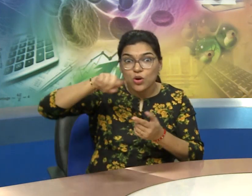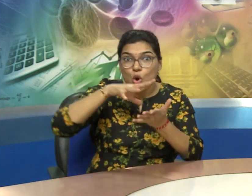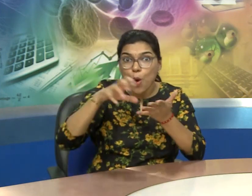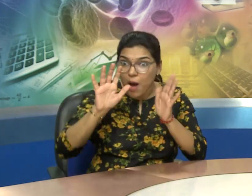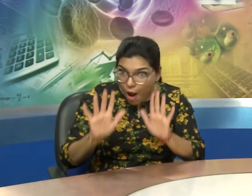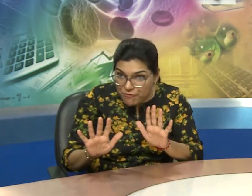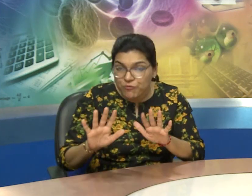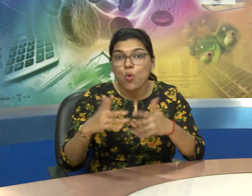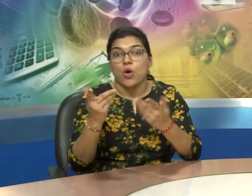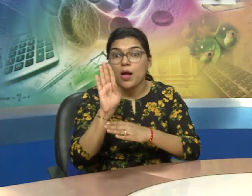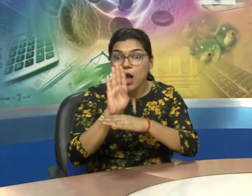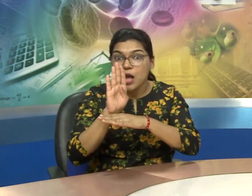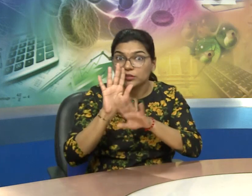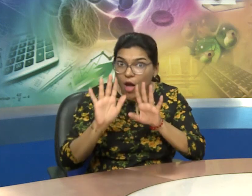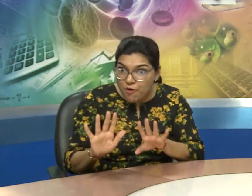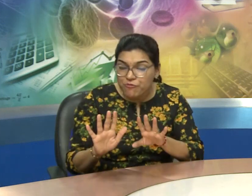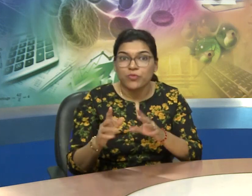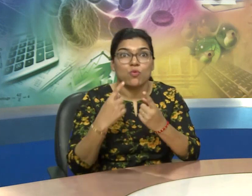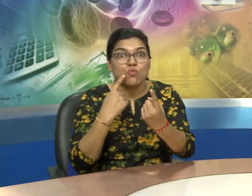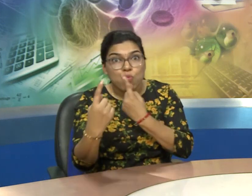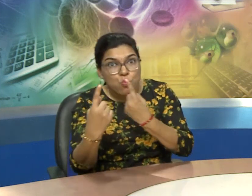The books are mainly for reference